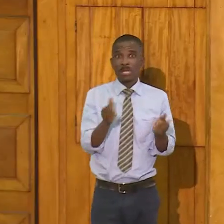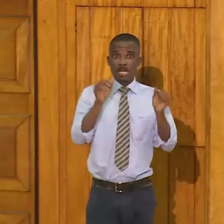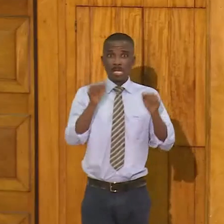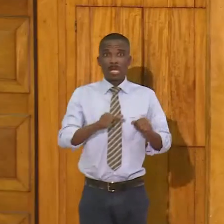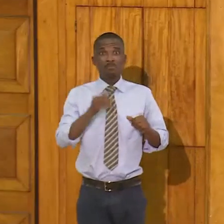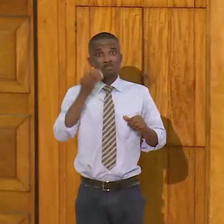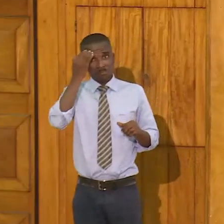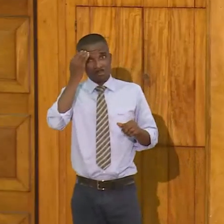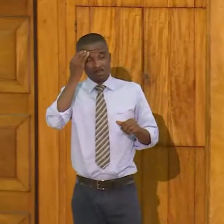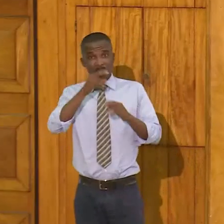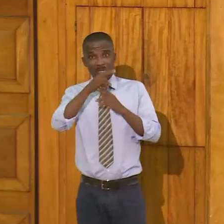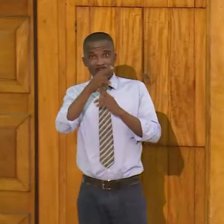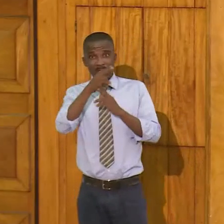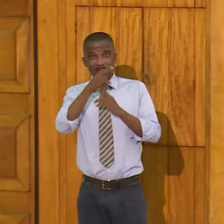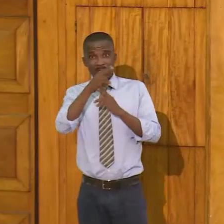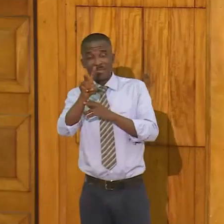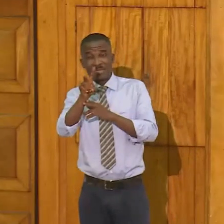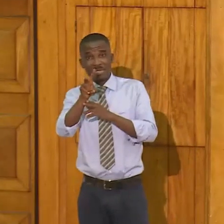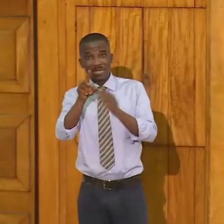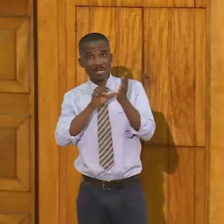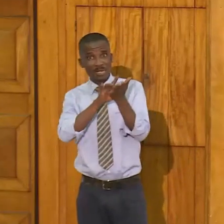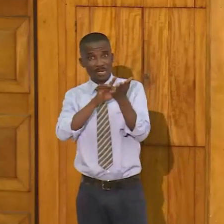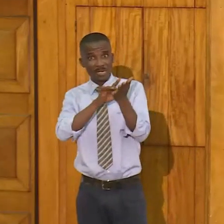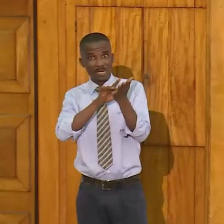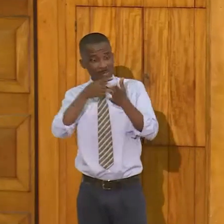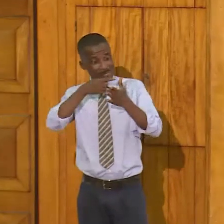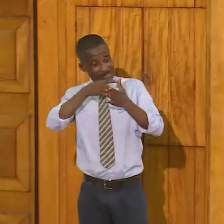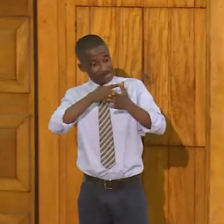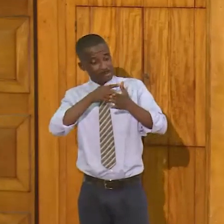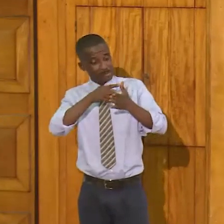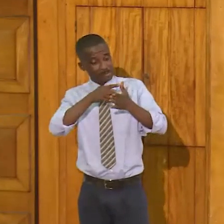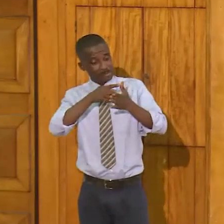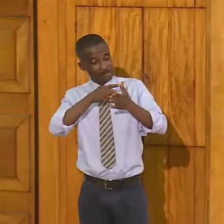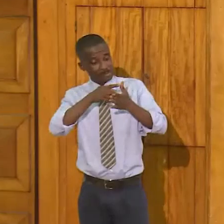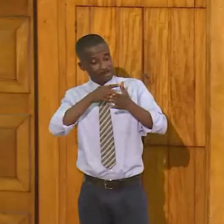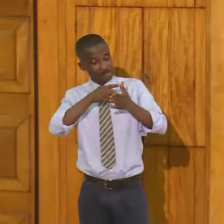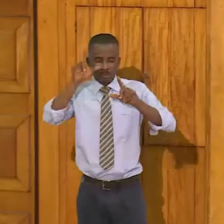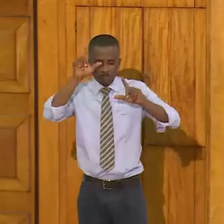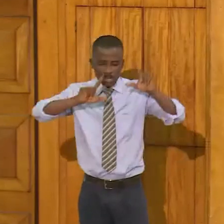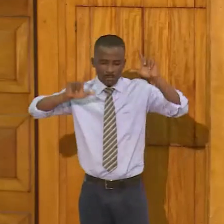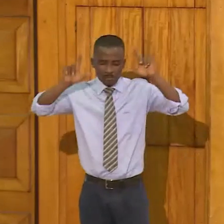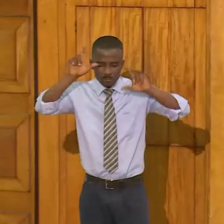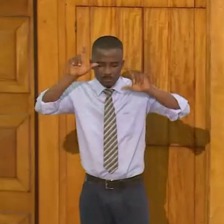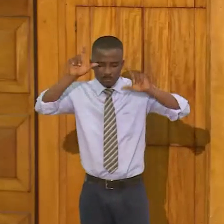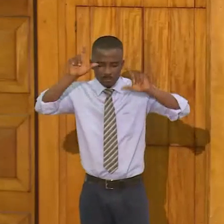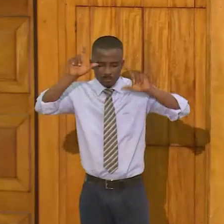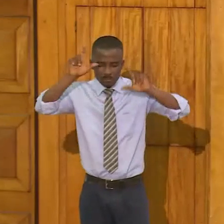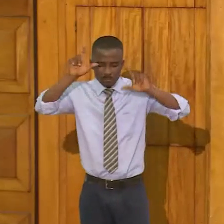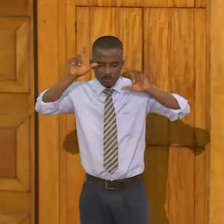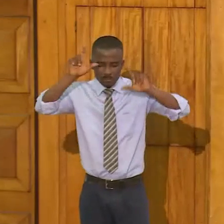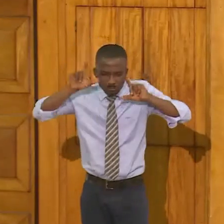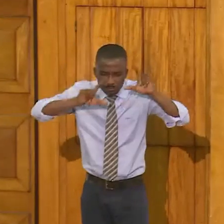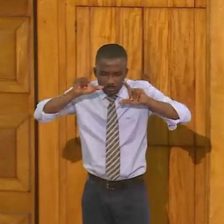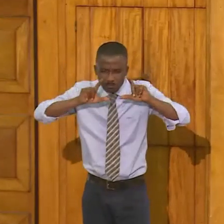carry out HIV viral load testing, we need laboratories to conduct those viral load testing and of course other testing,